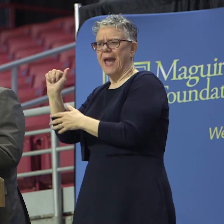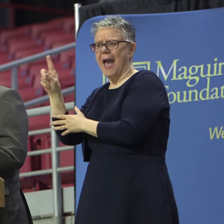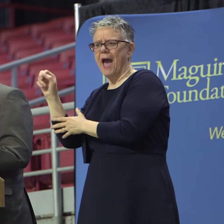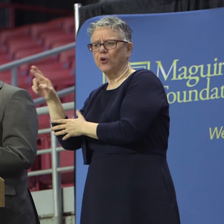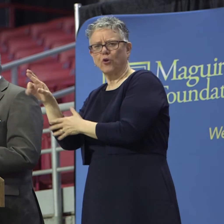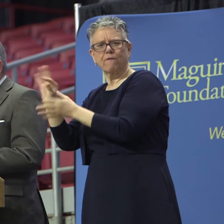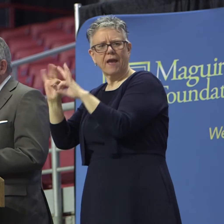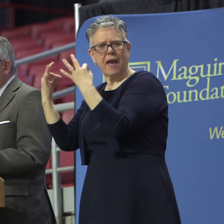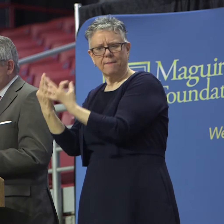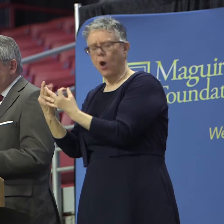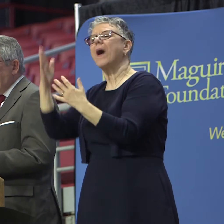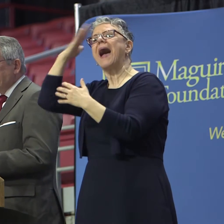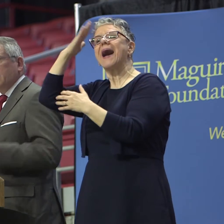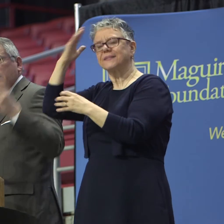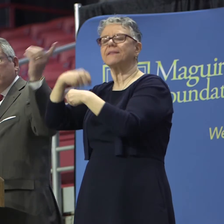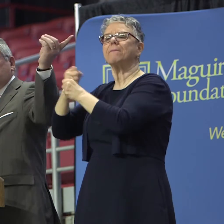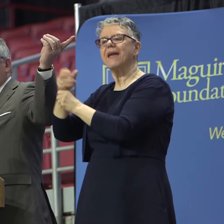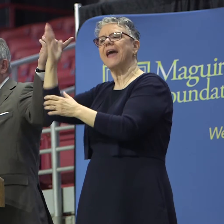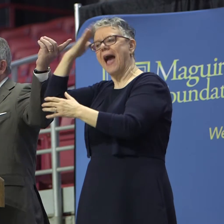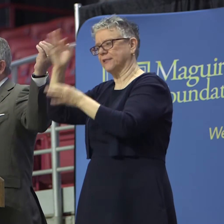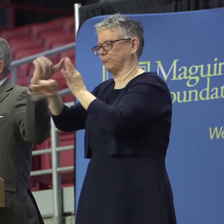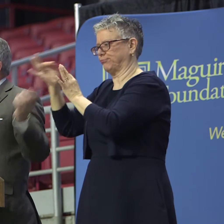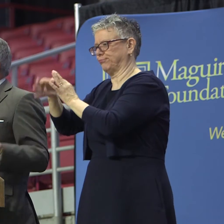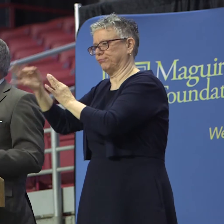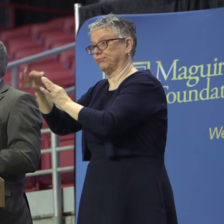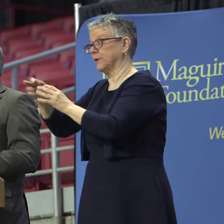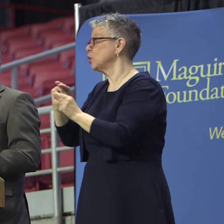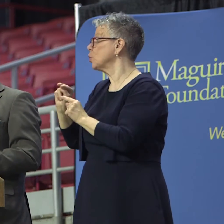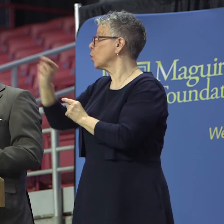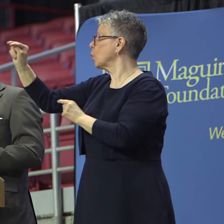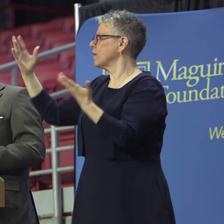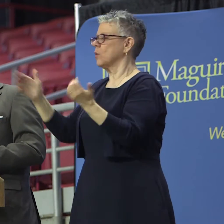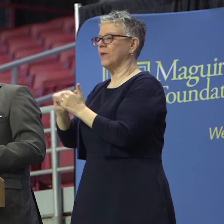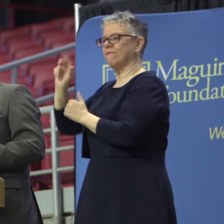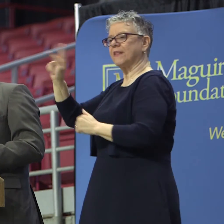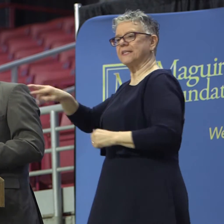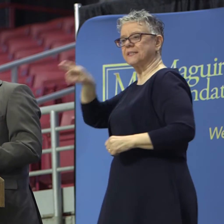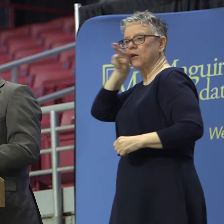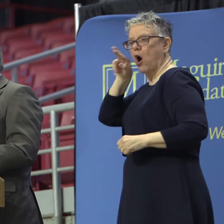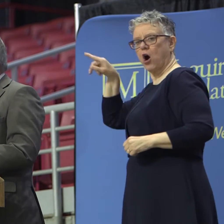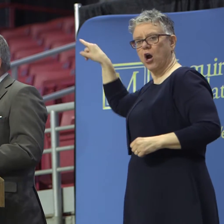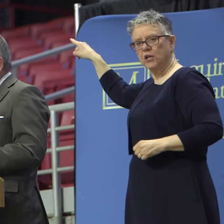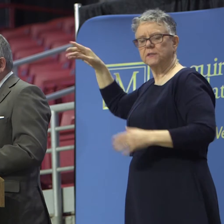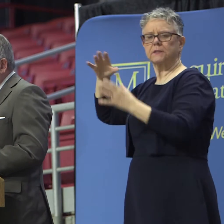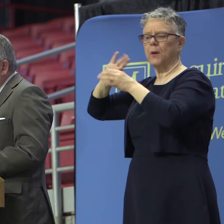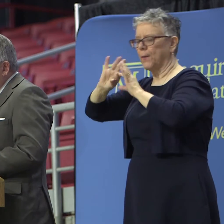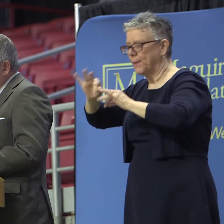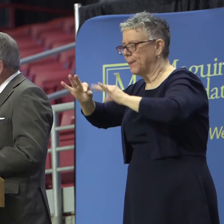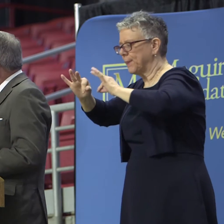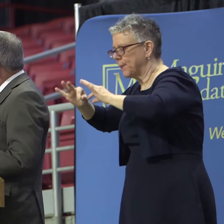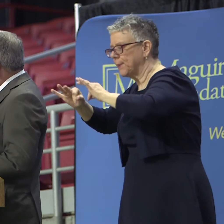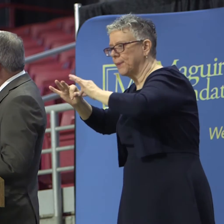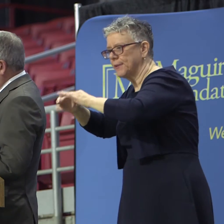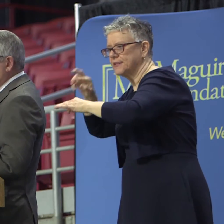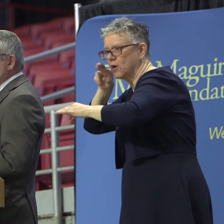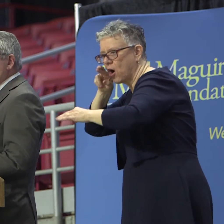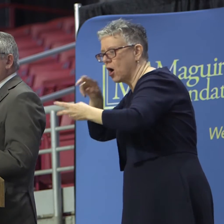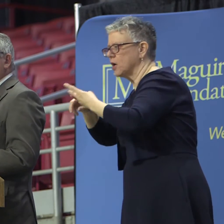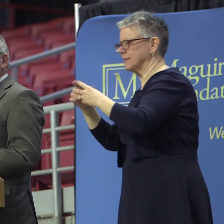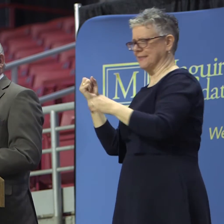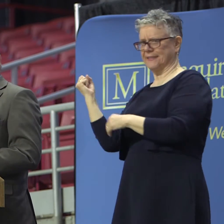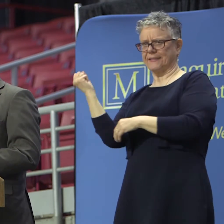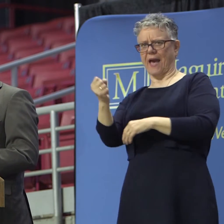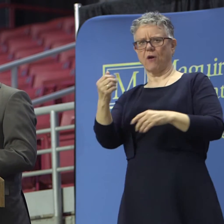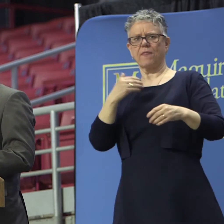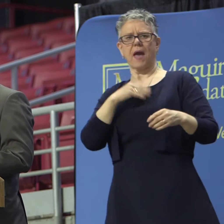who hand-made the hats in those days. Just north of here was Philly's Cigars, where they hand-rolled cigars. Just to the